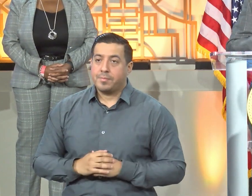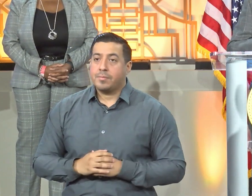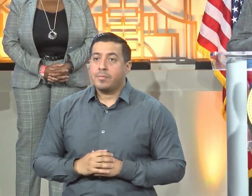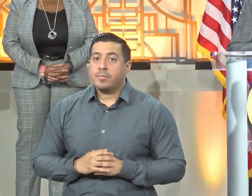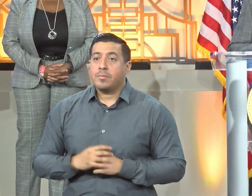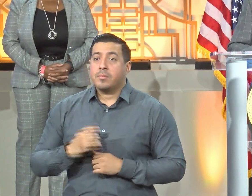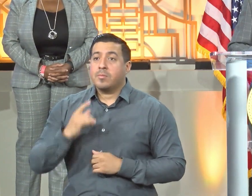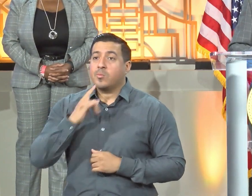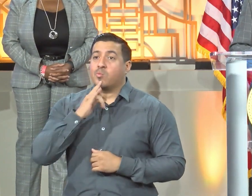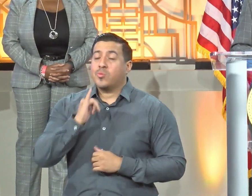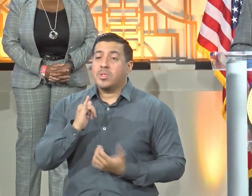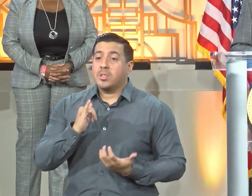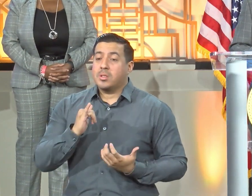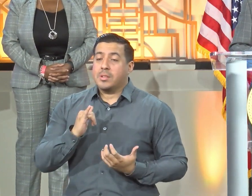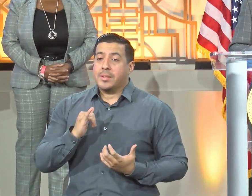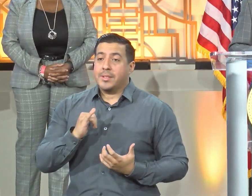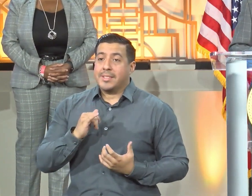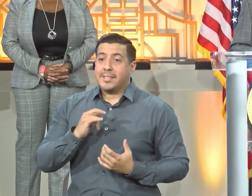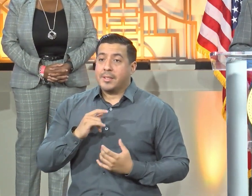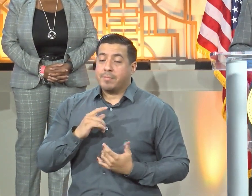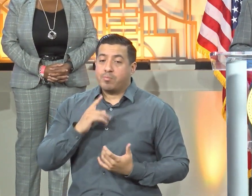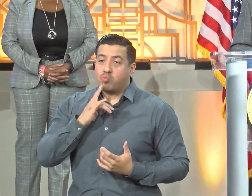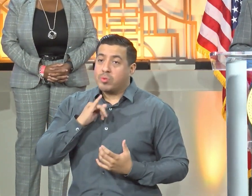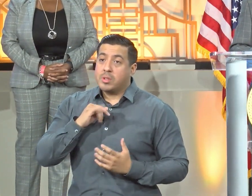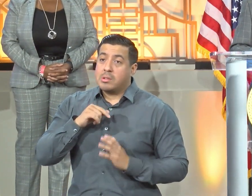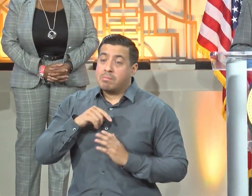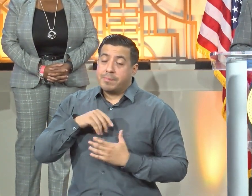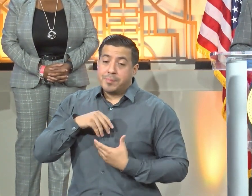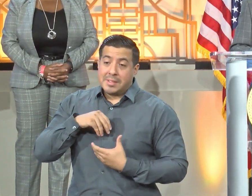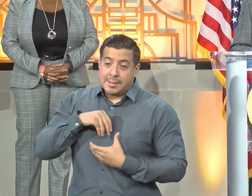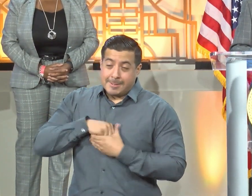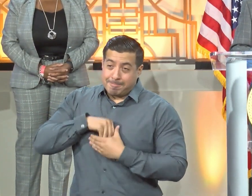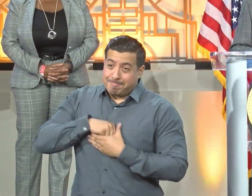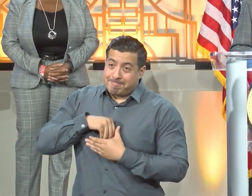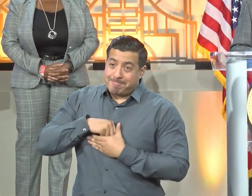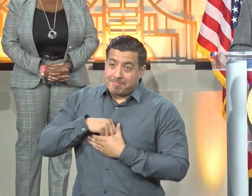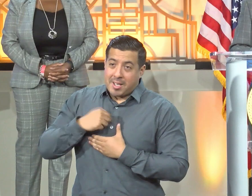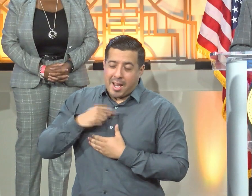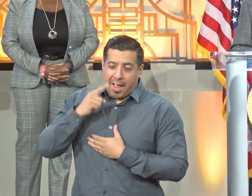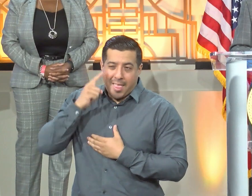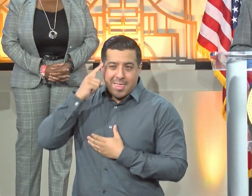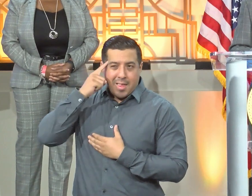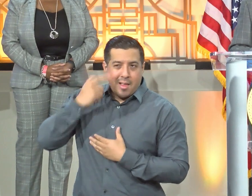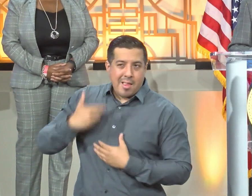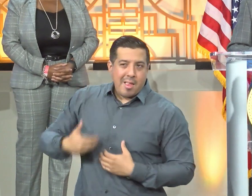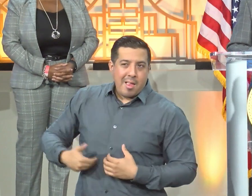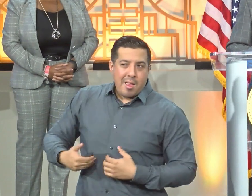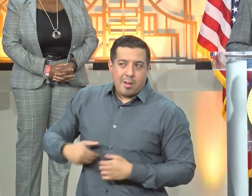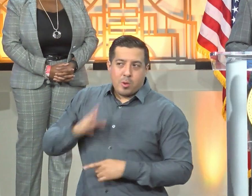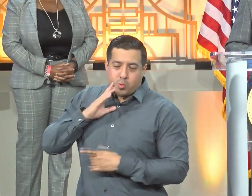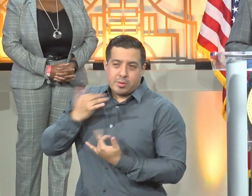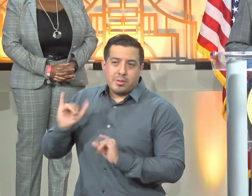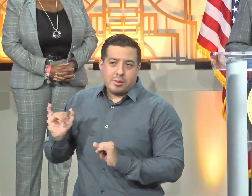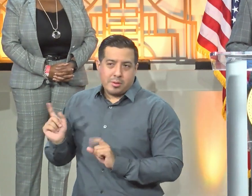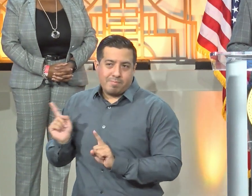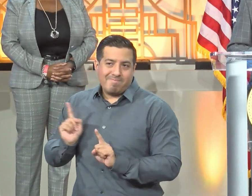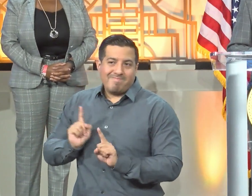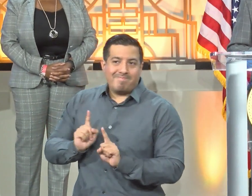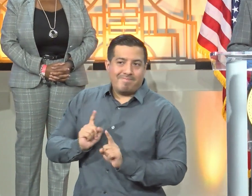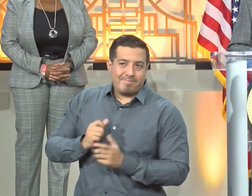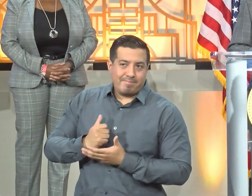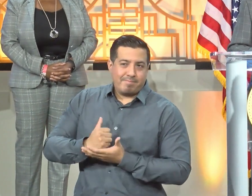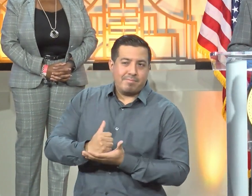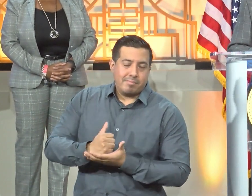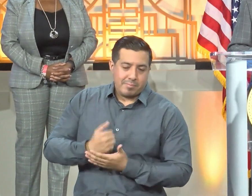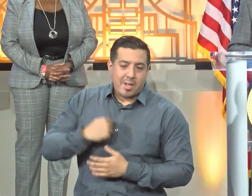deep inside, I just believe he'll still be close around.